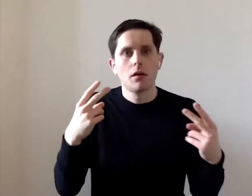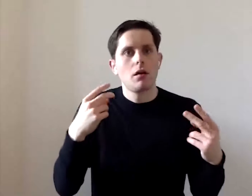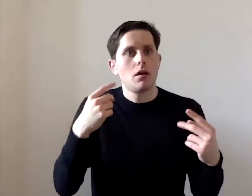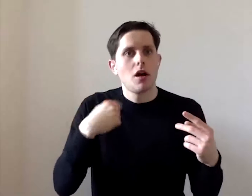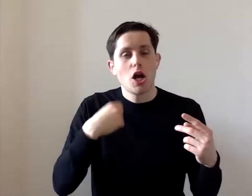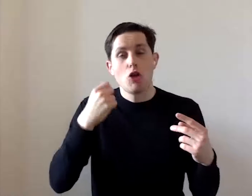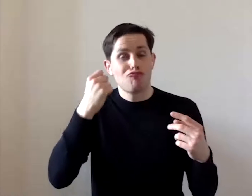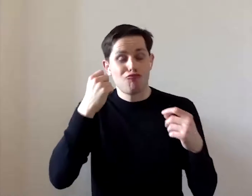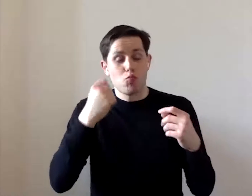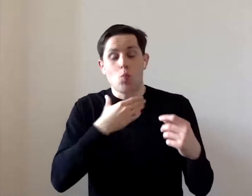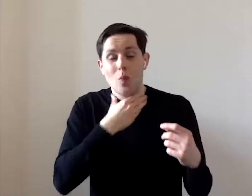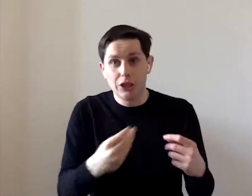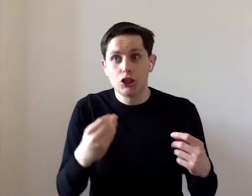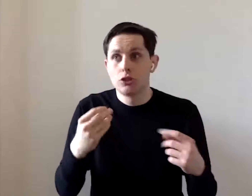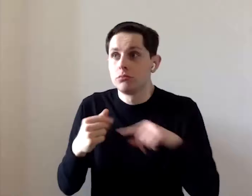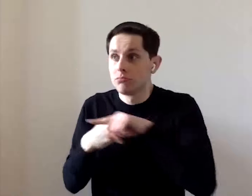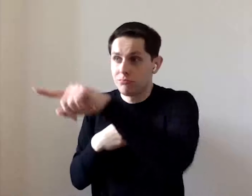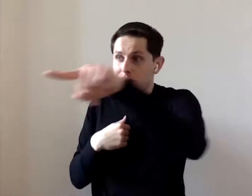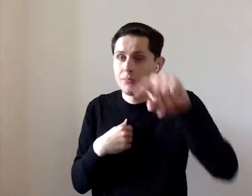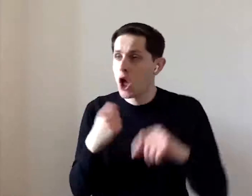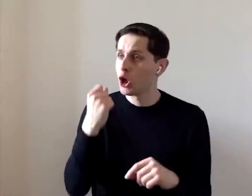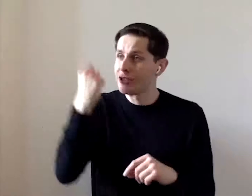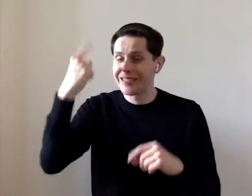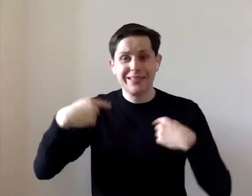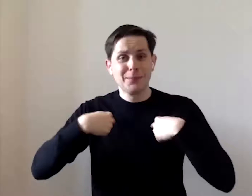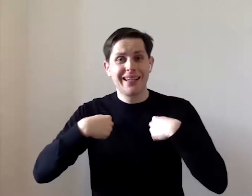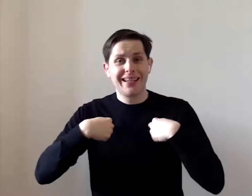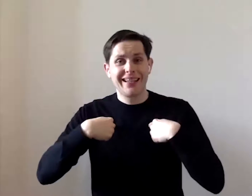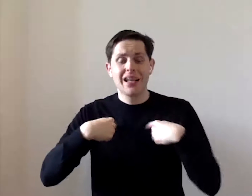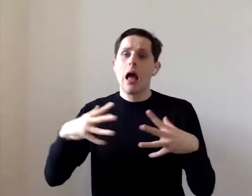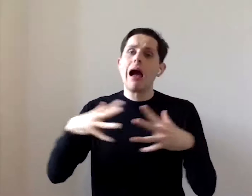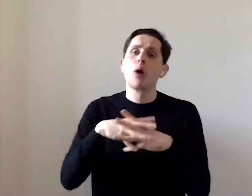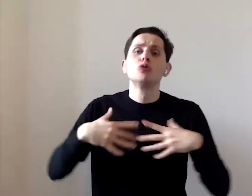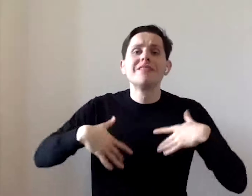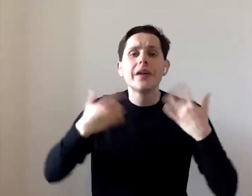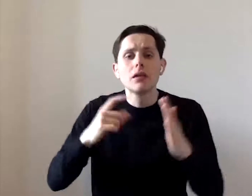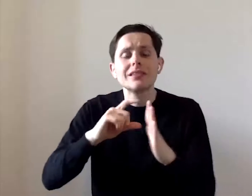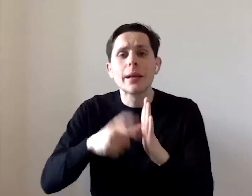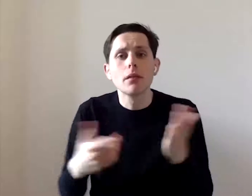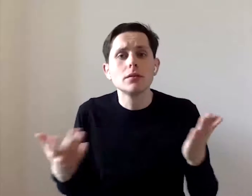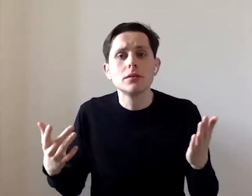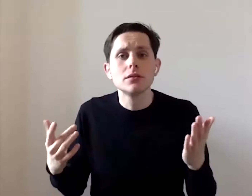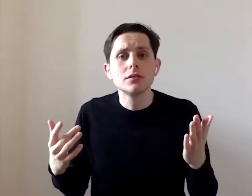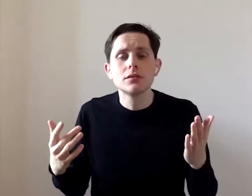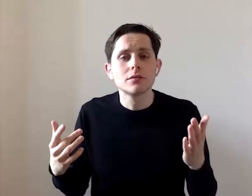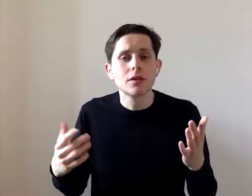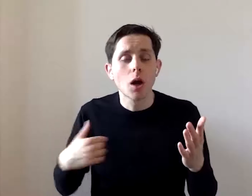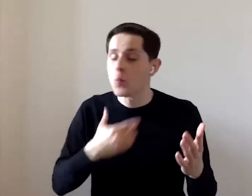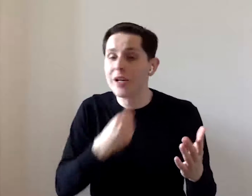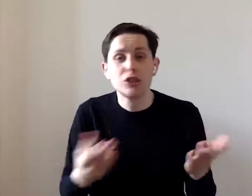who, you know, holding the keys, so to speak, who understood something of what it was like, this